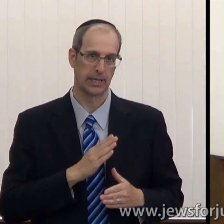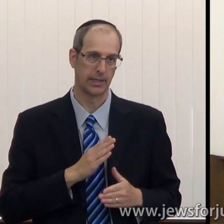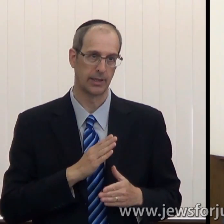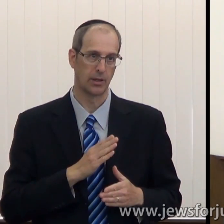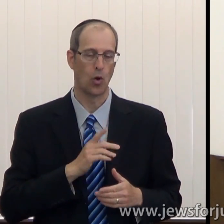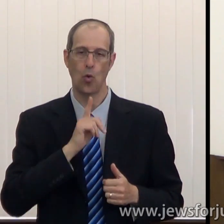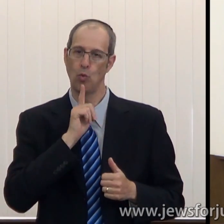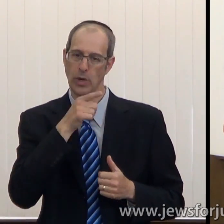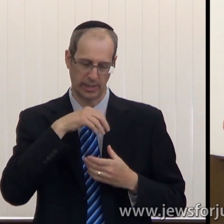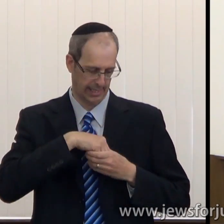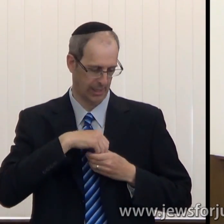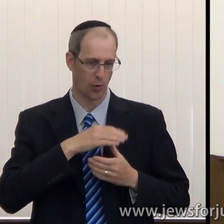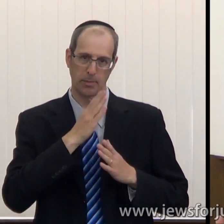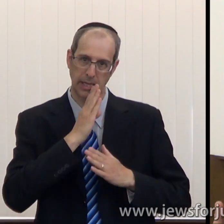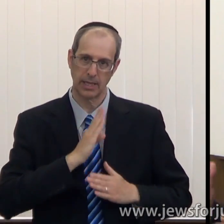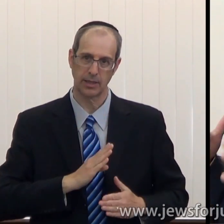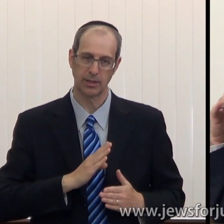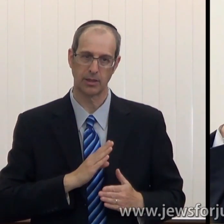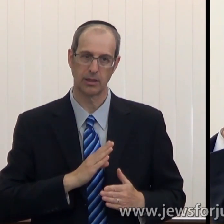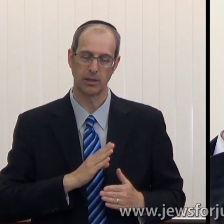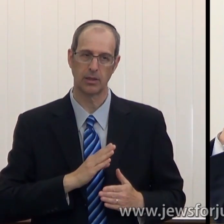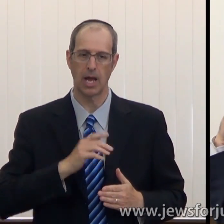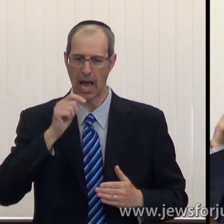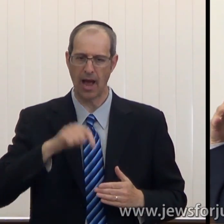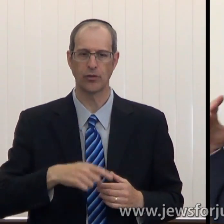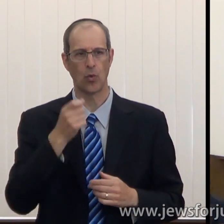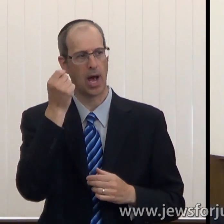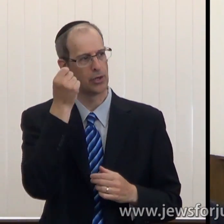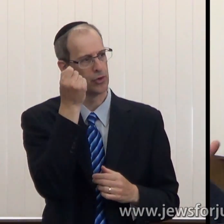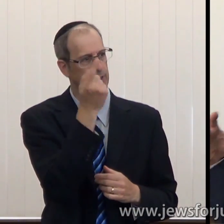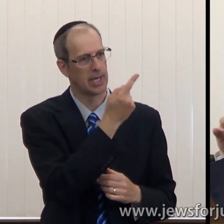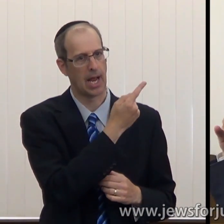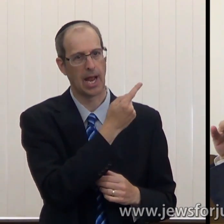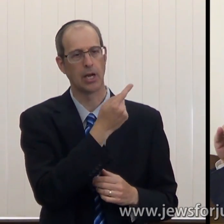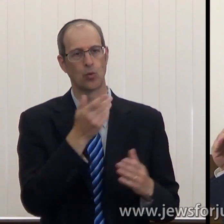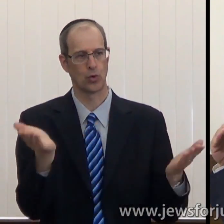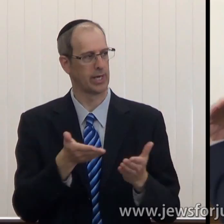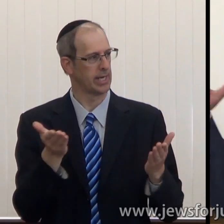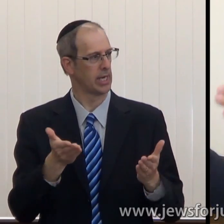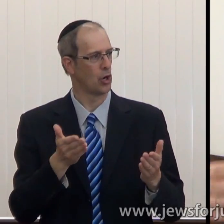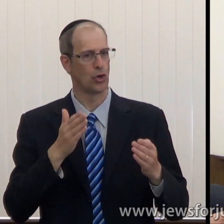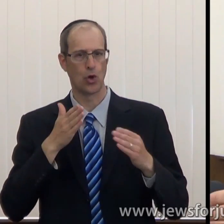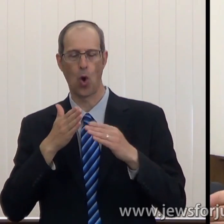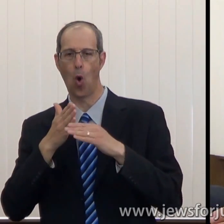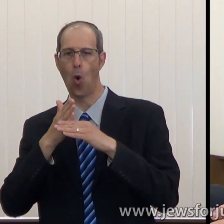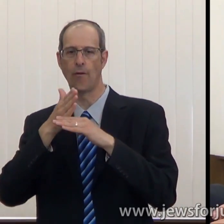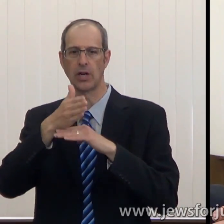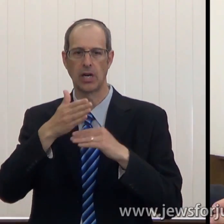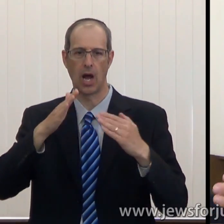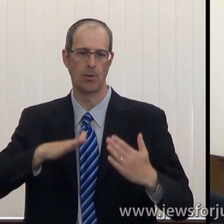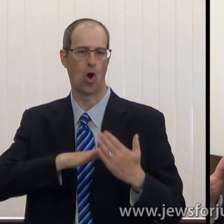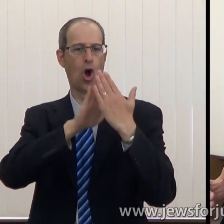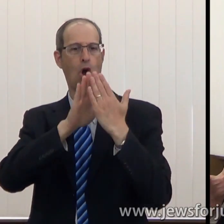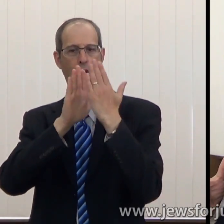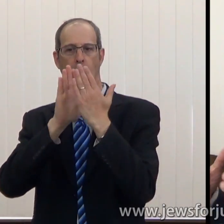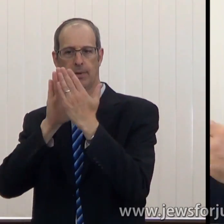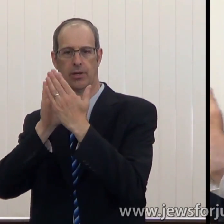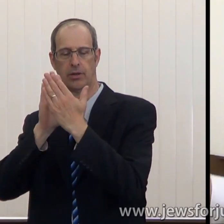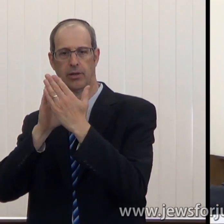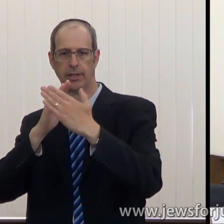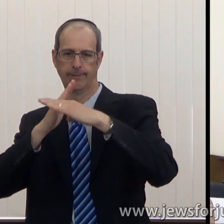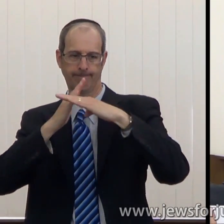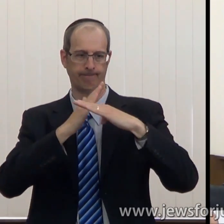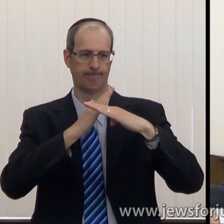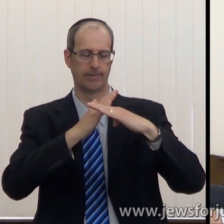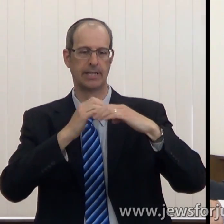to have real inner peace, we have to understand that we're here to overcome obstacles, to fight